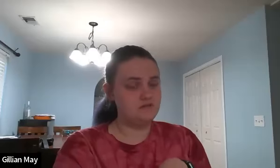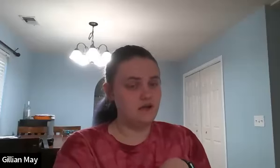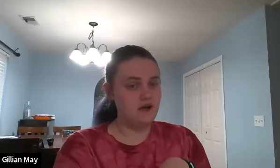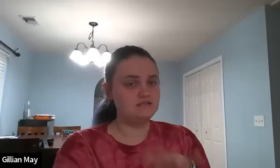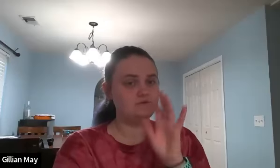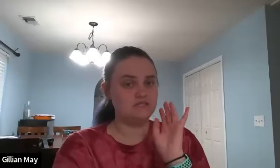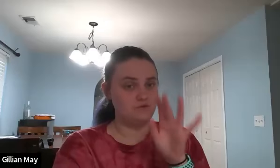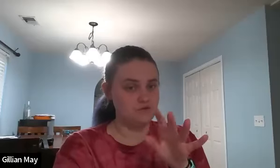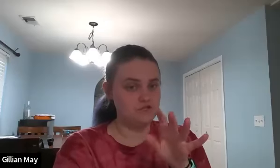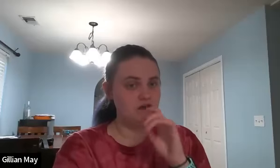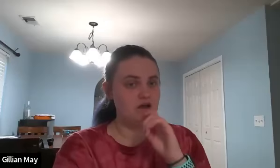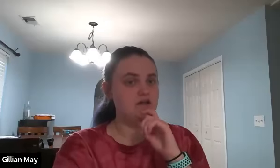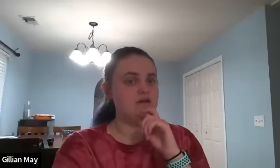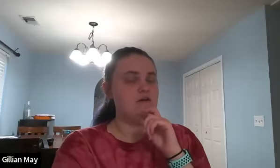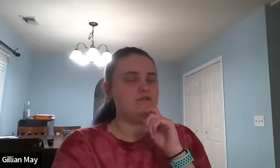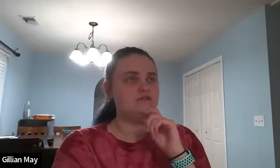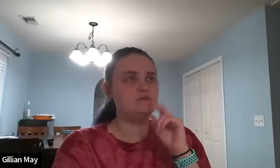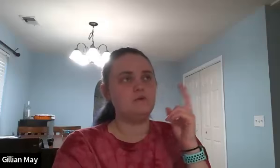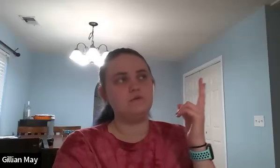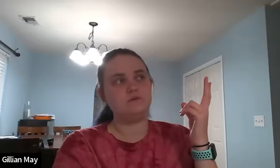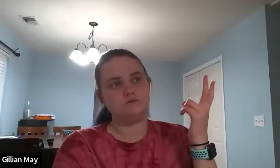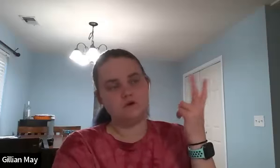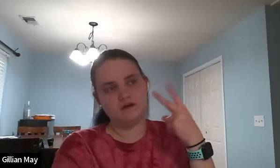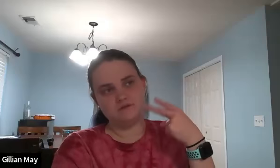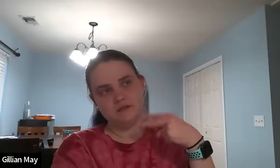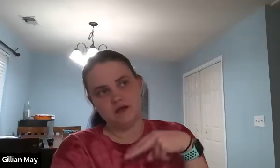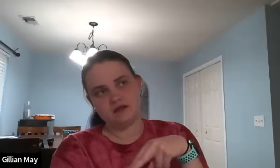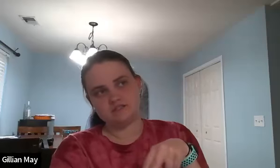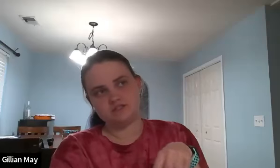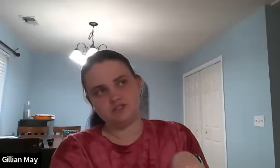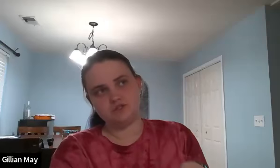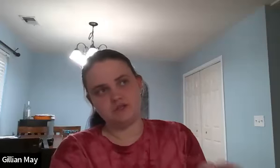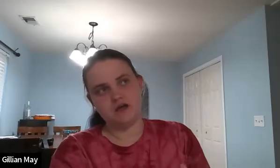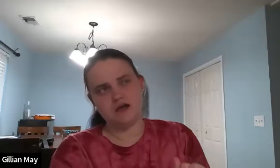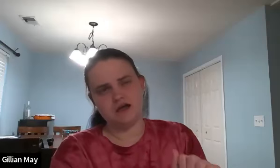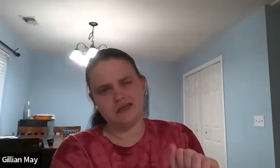have class because it's 4th of July. So we won't, so we'll have class July